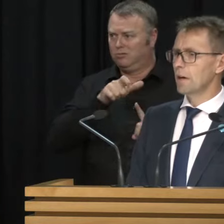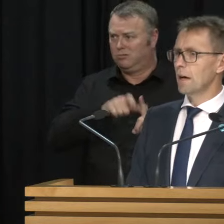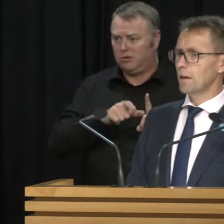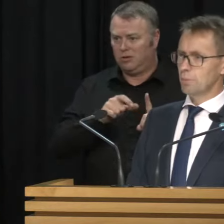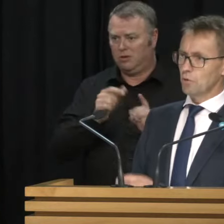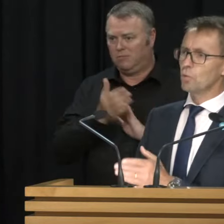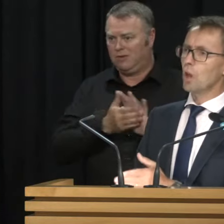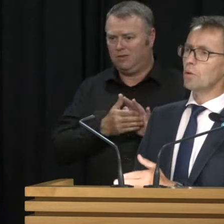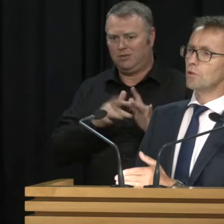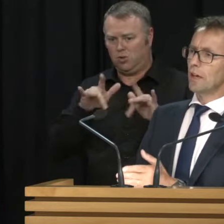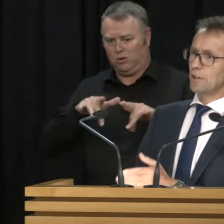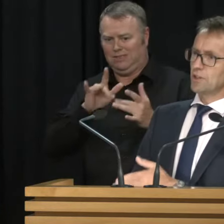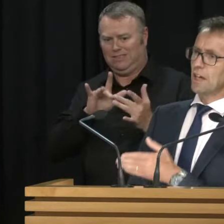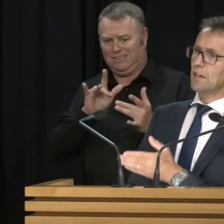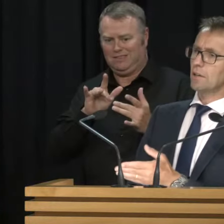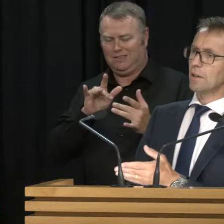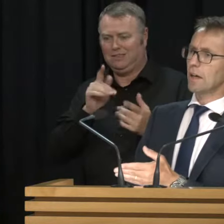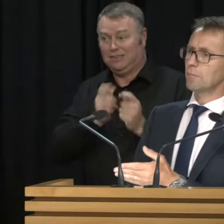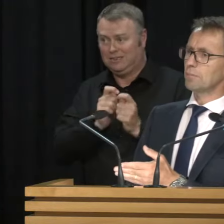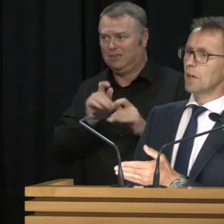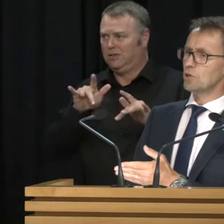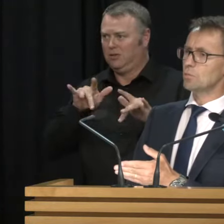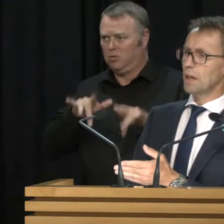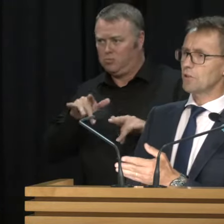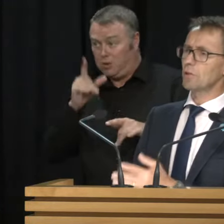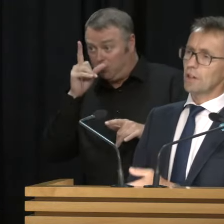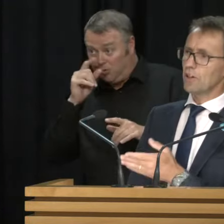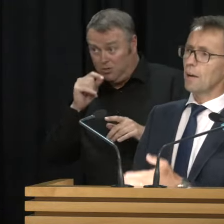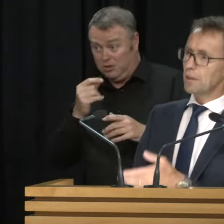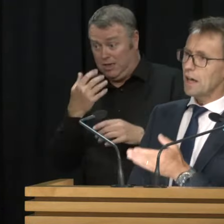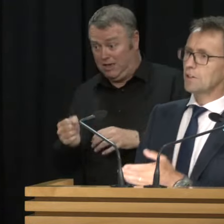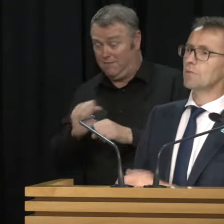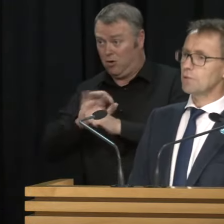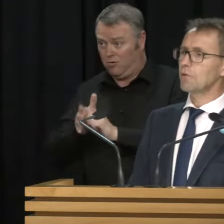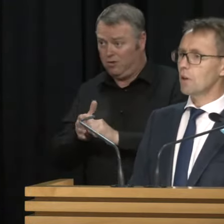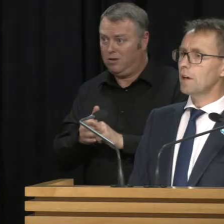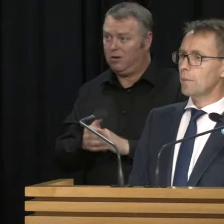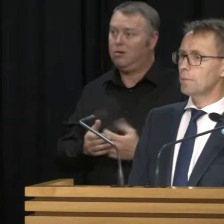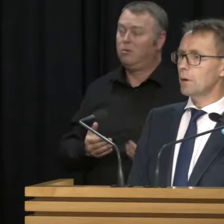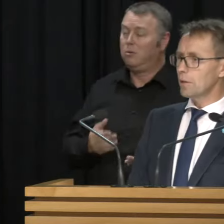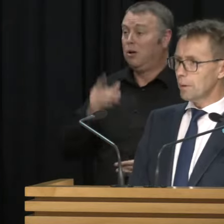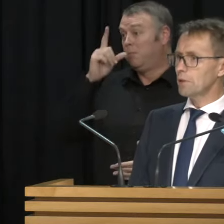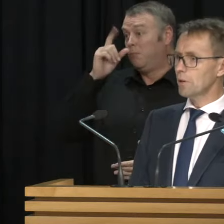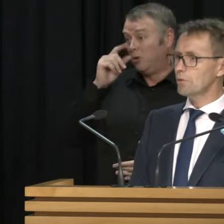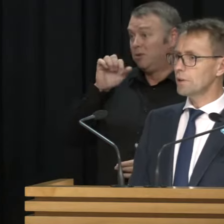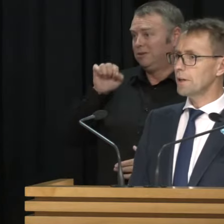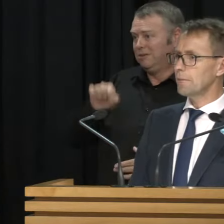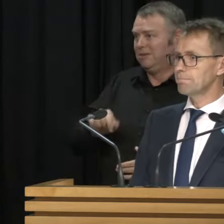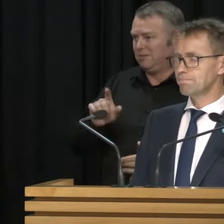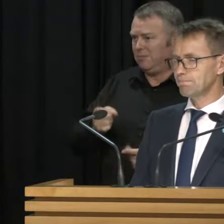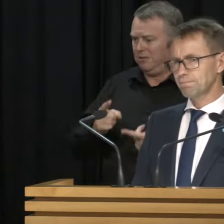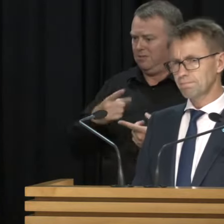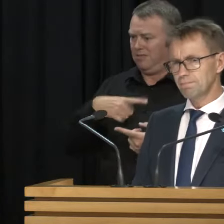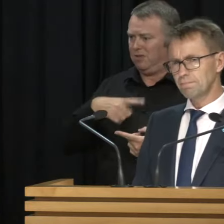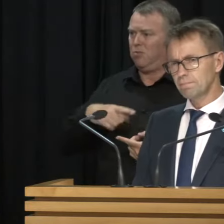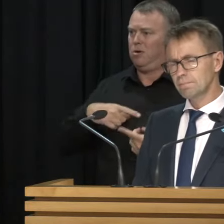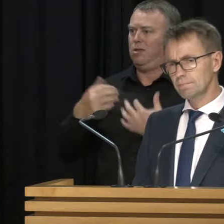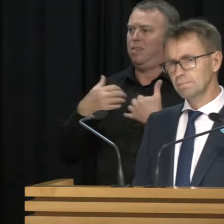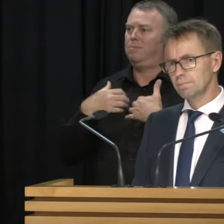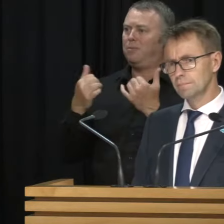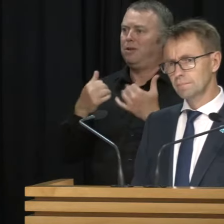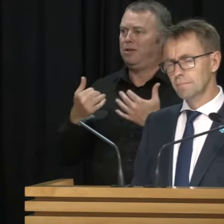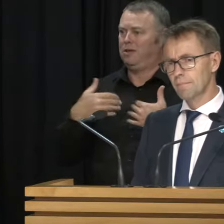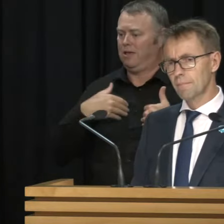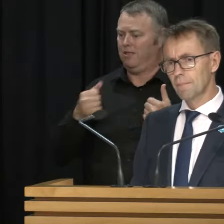have, but all those outstanding casual plus contacts are being actively followed up by the Public Health Unit now. Toda. So all of